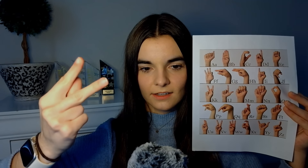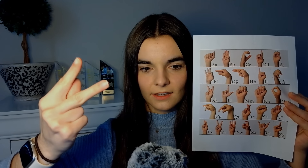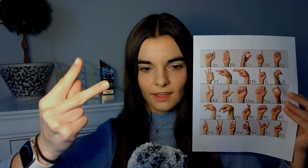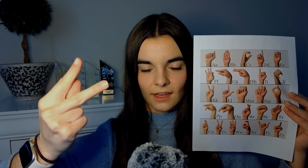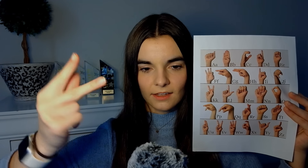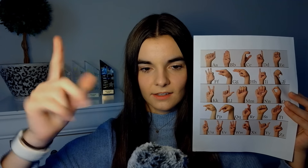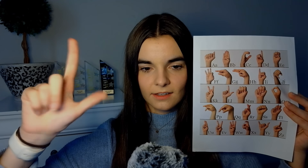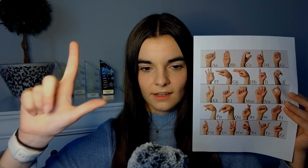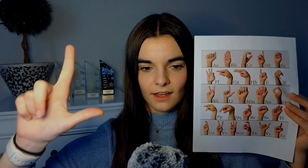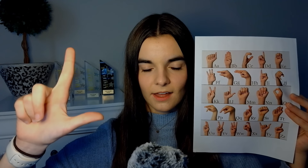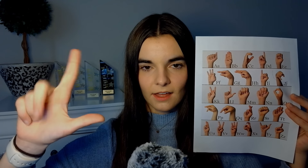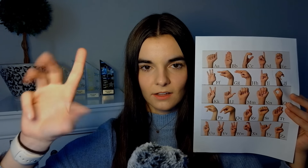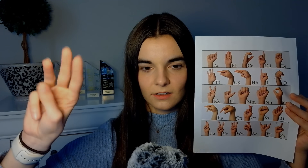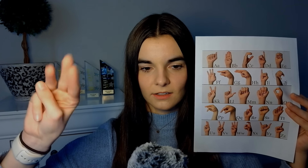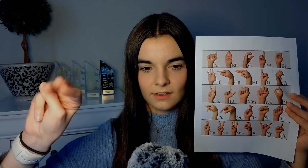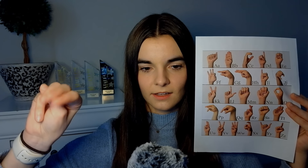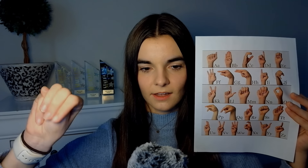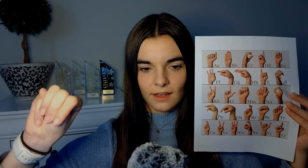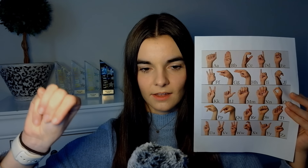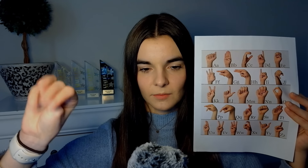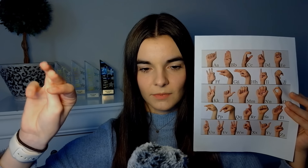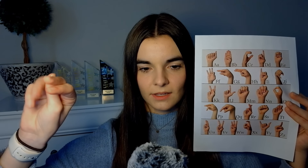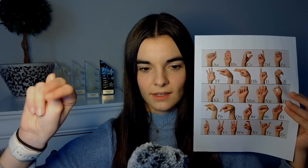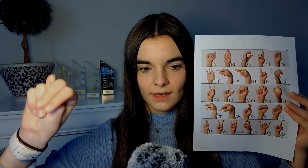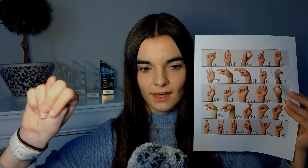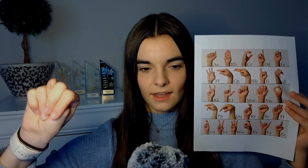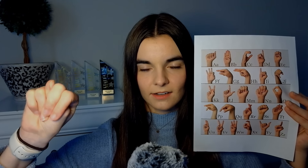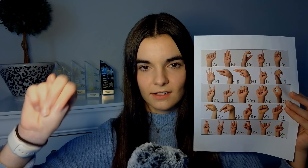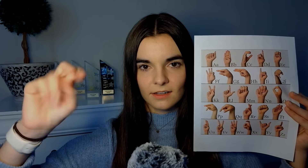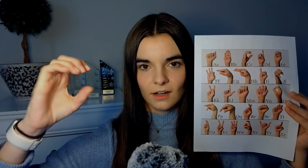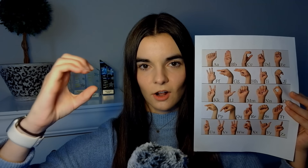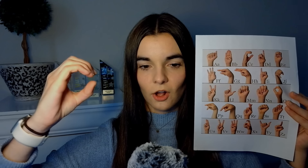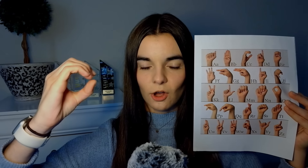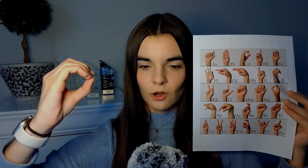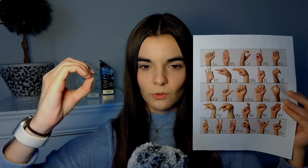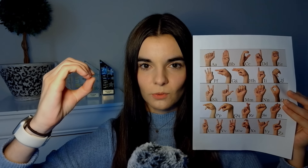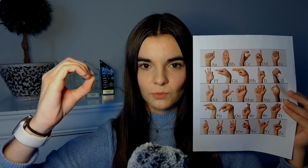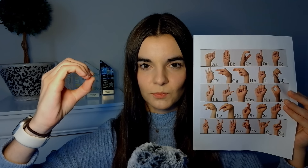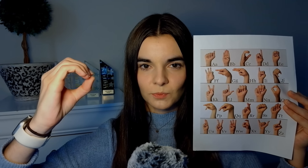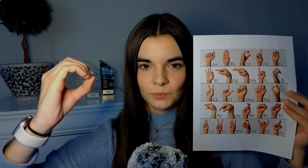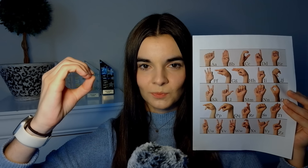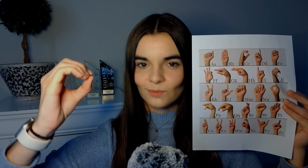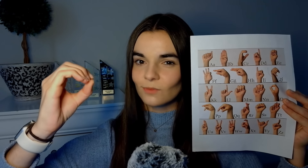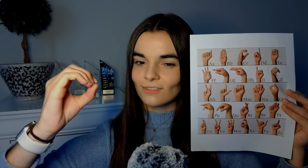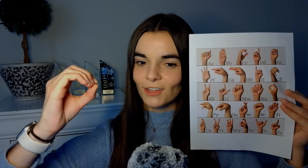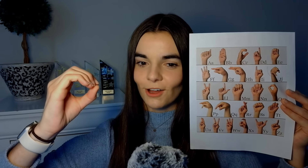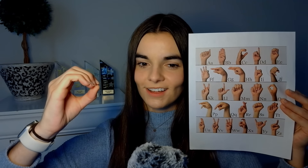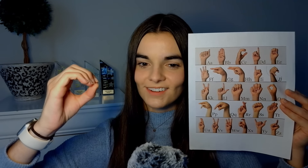K, L, M, N, O. Got